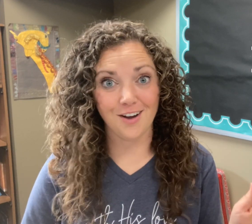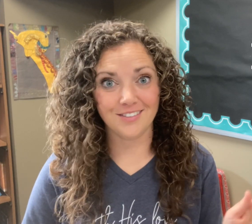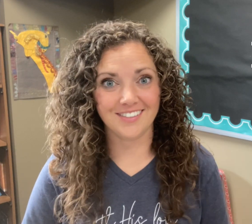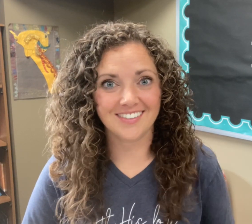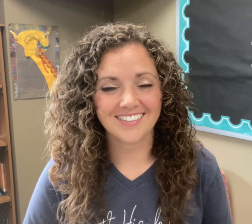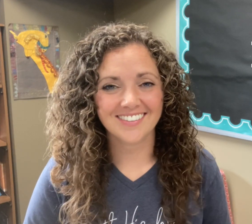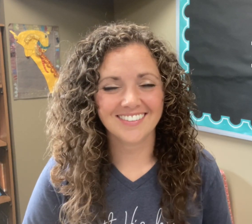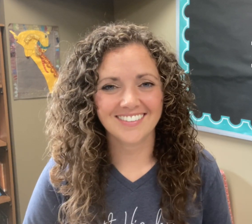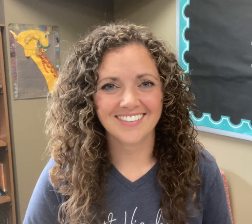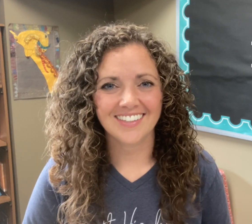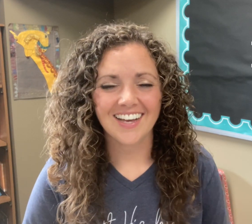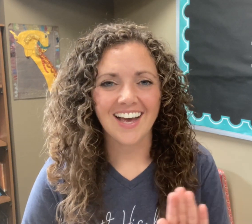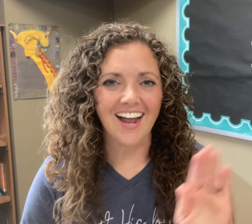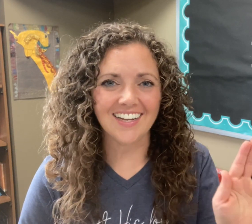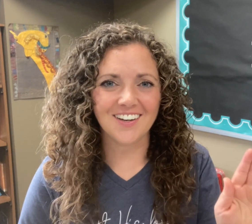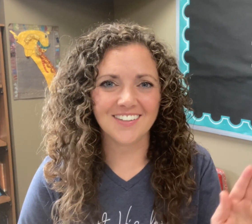Adiós. Adiós.